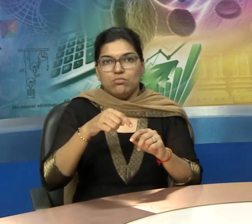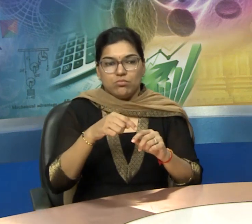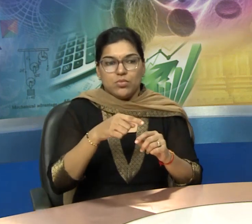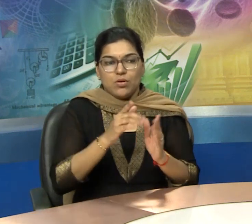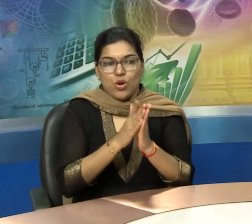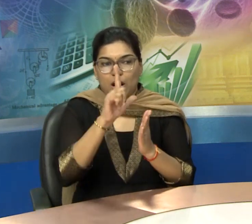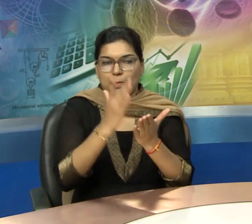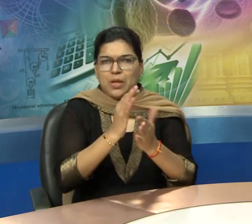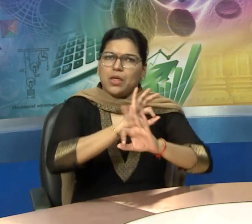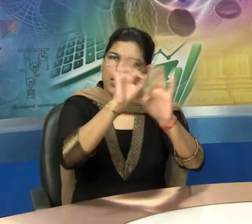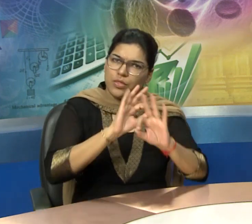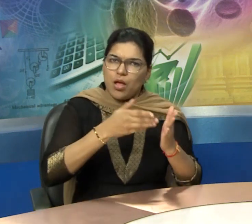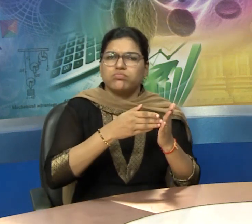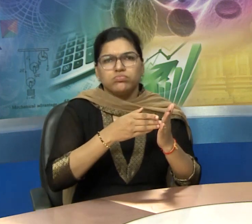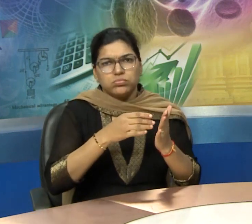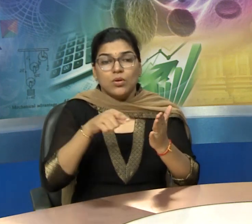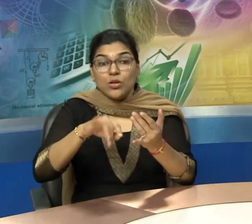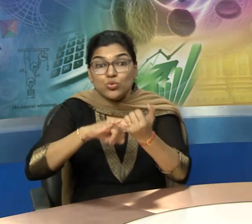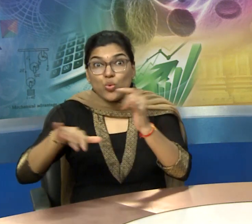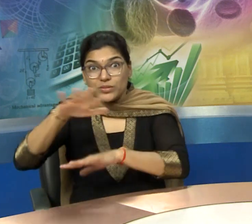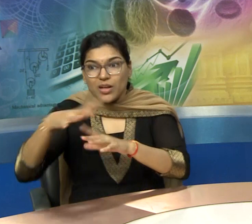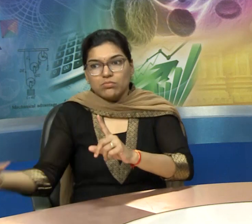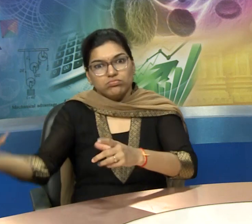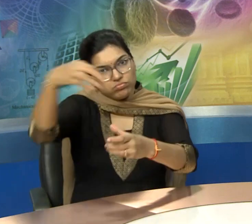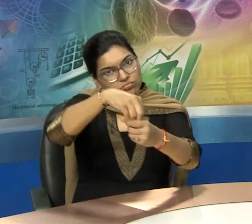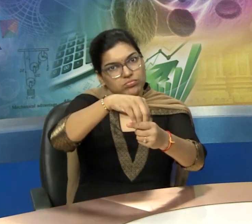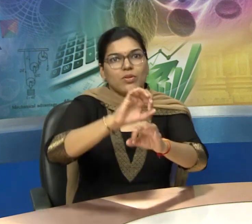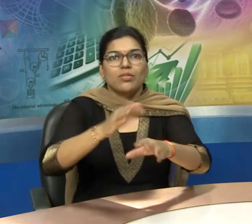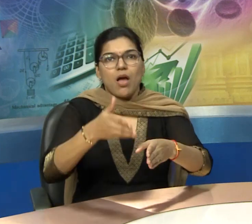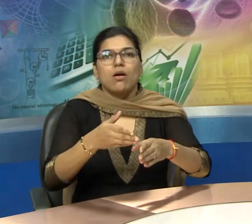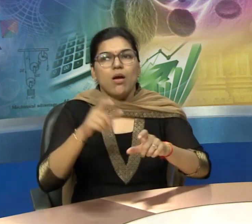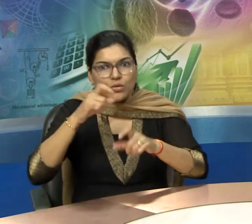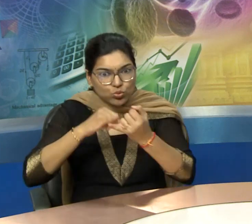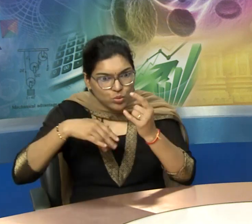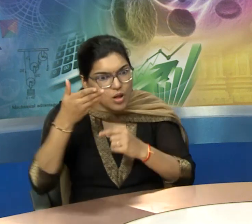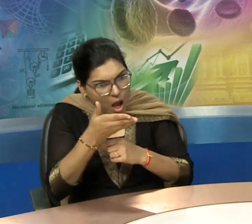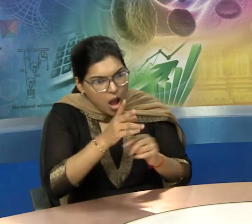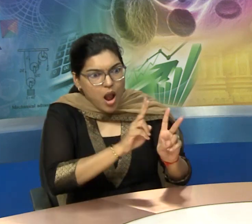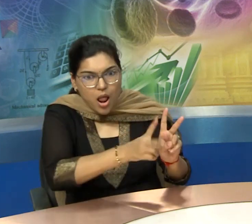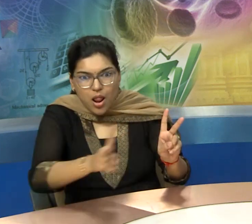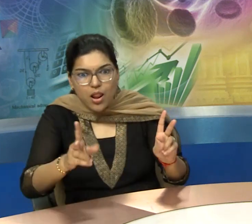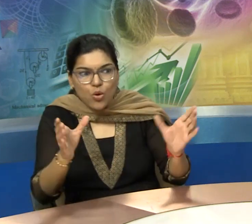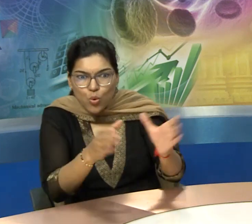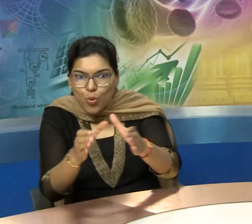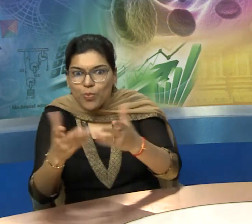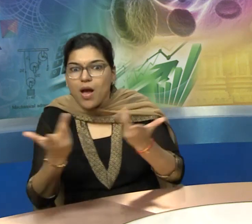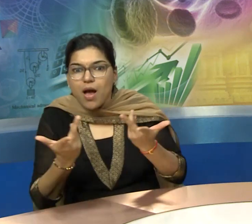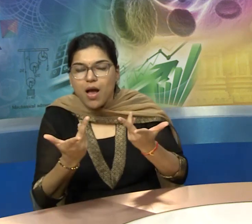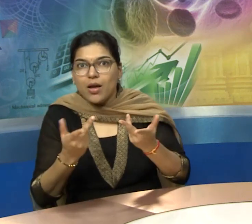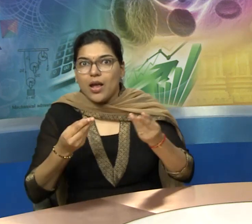library, to provide the necessary information to the needy community or which is appropriate to